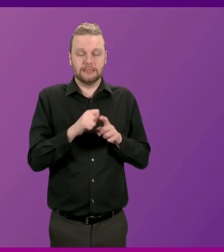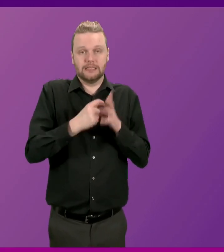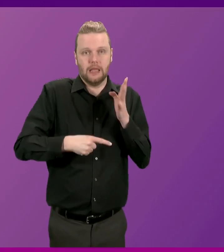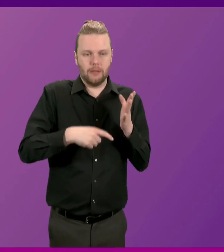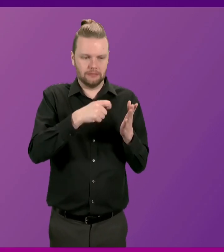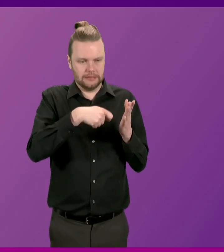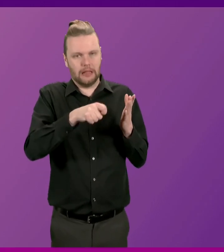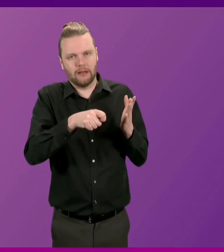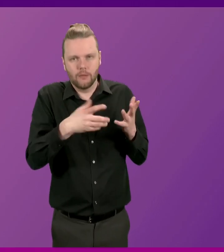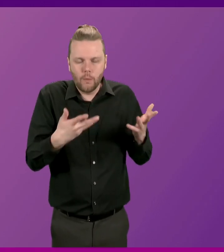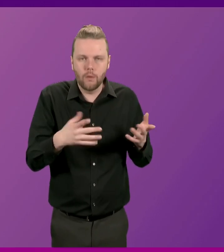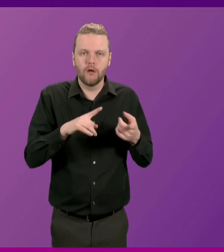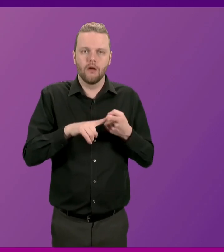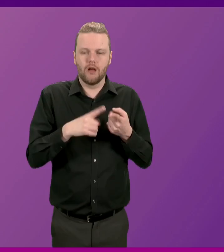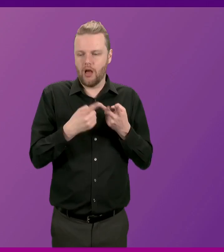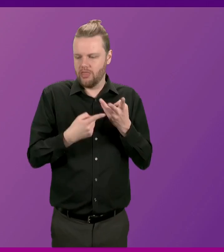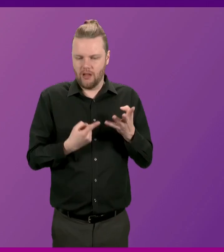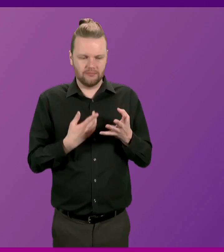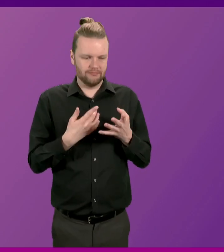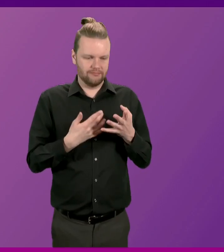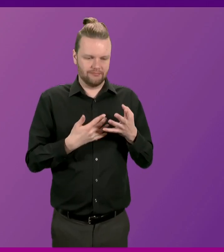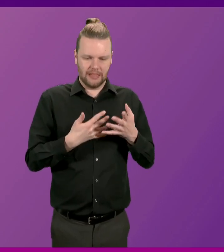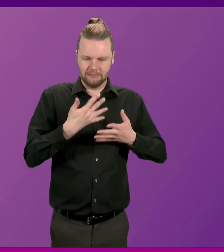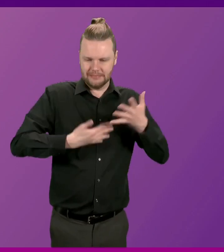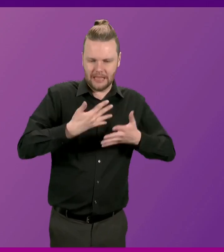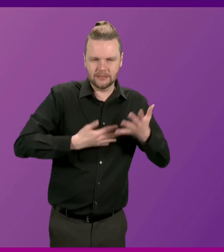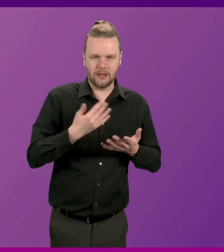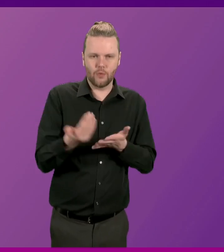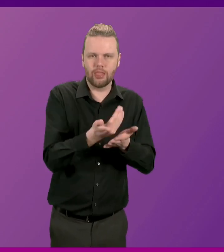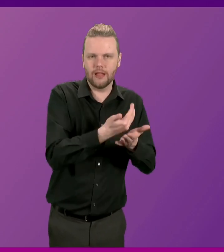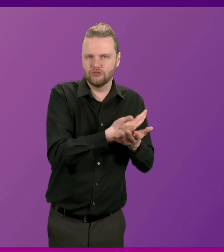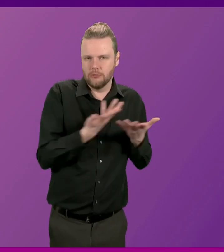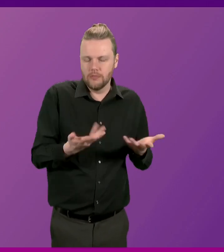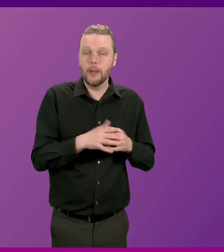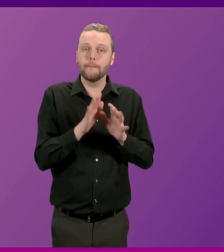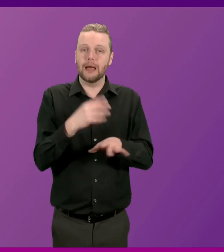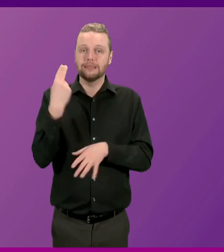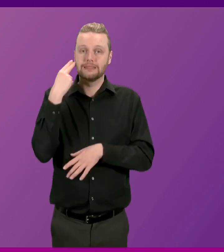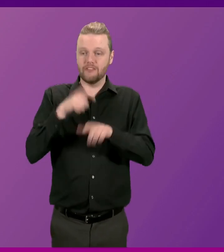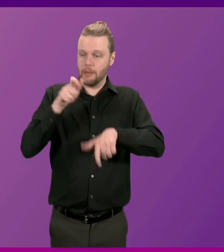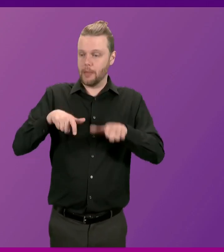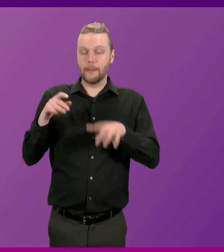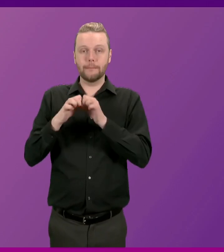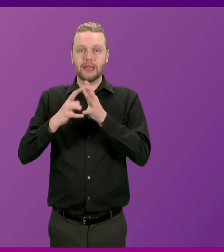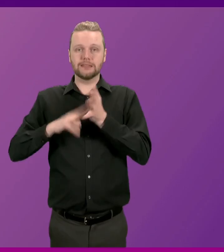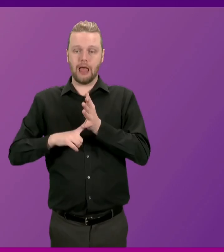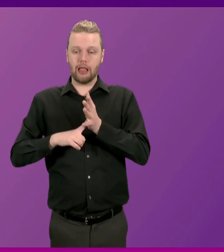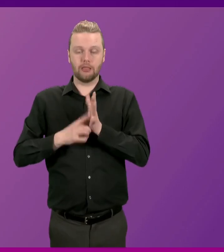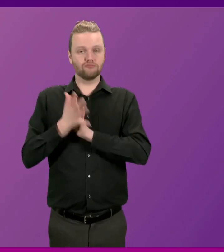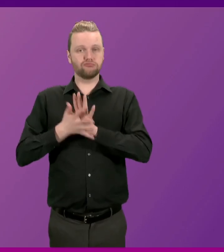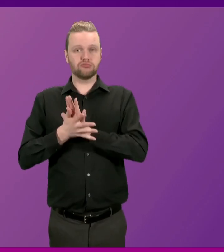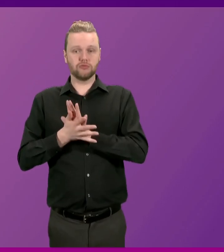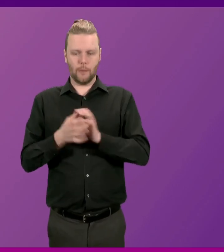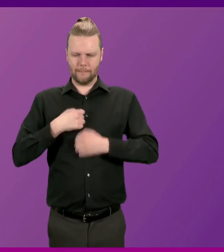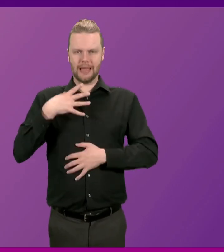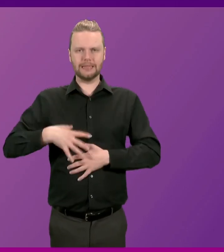box in a census or any other kind of data collection exercise. But deaf people who use BSL would see their needs as being very different, so